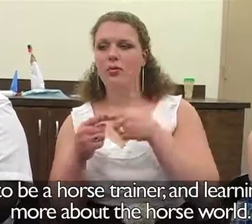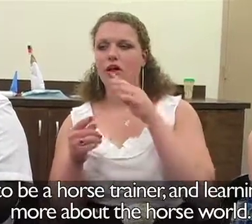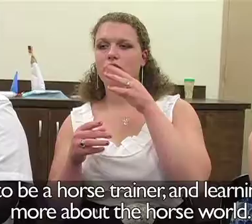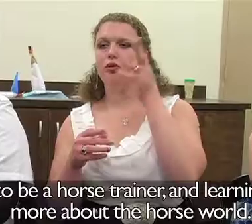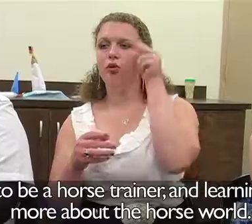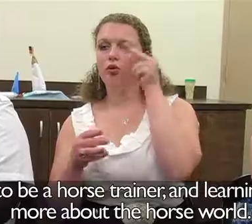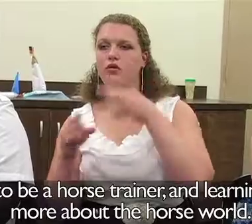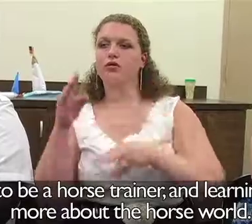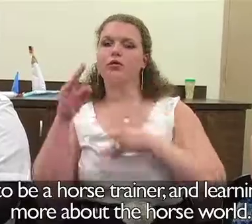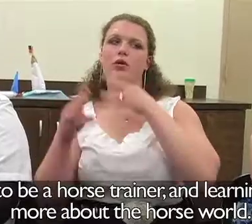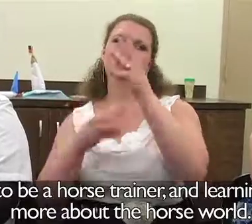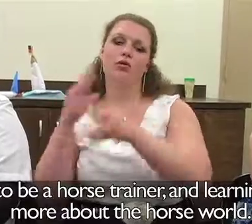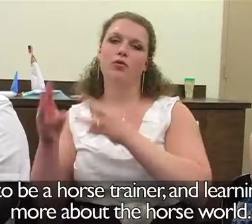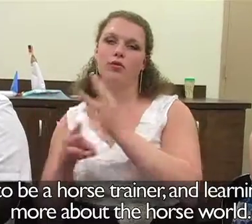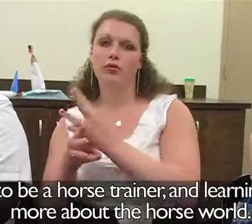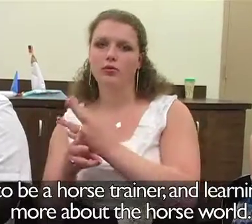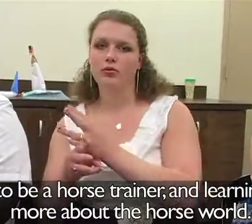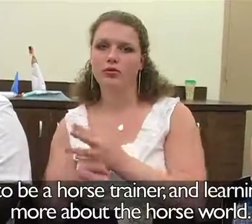And learning more about the horse world.